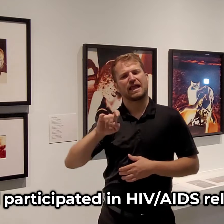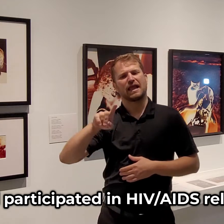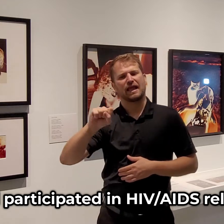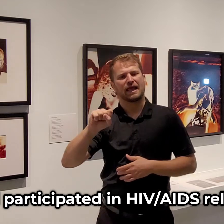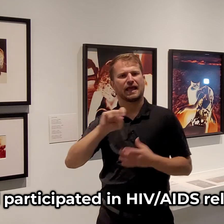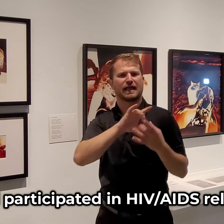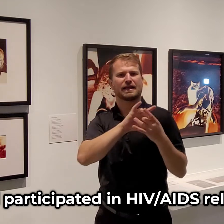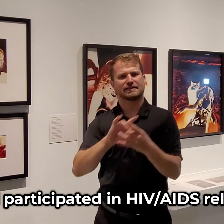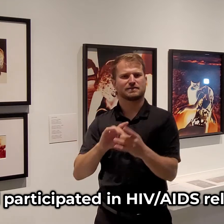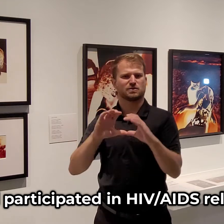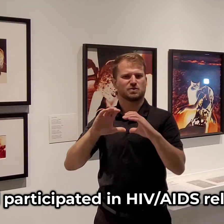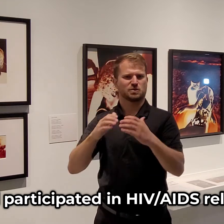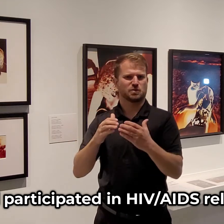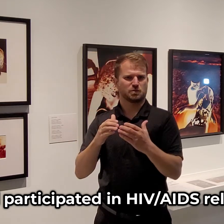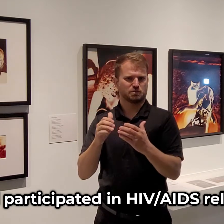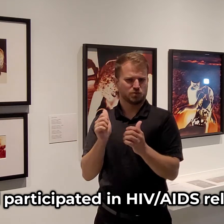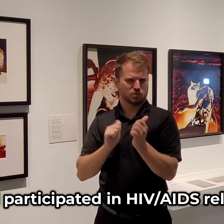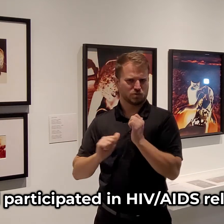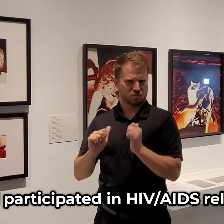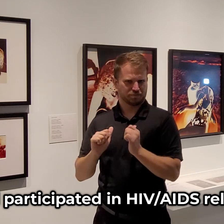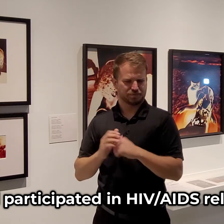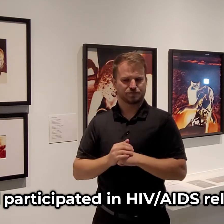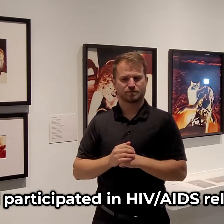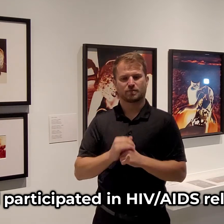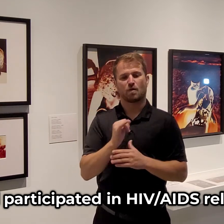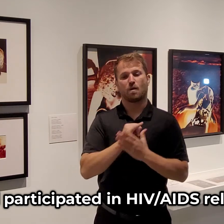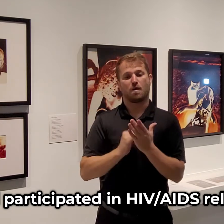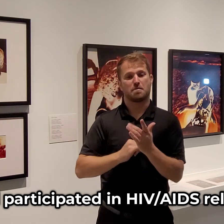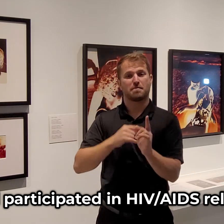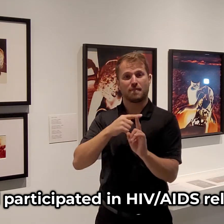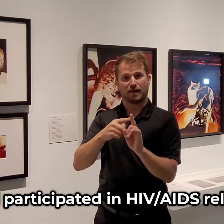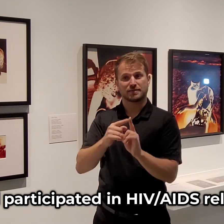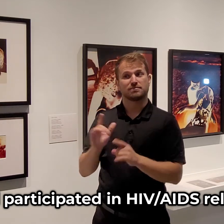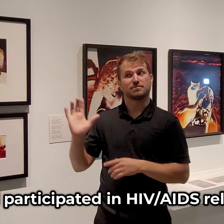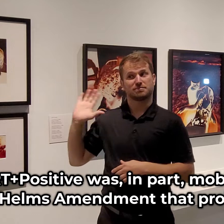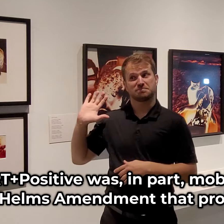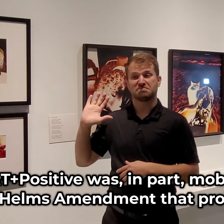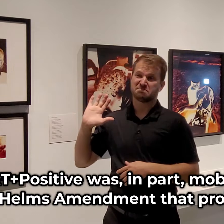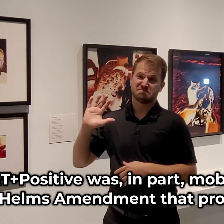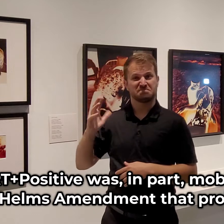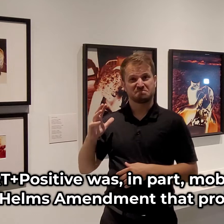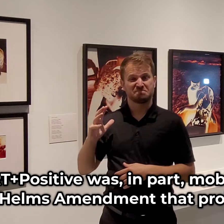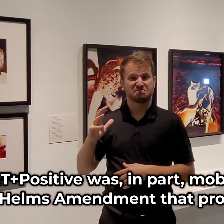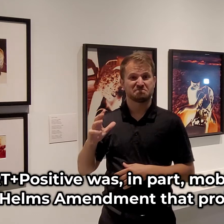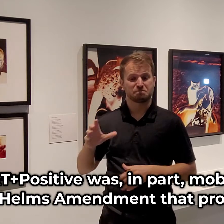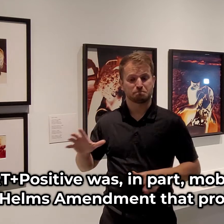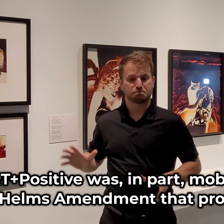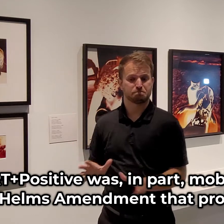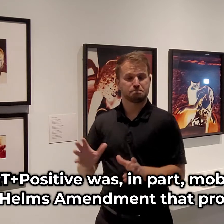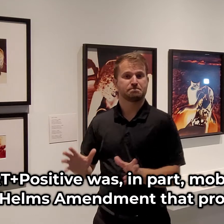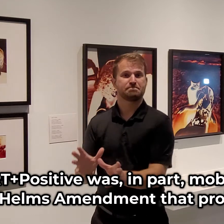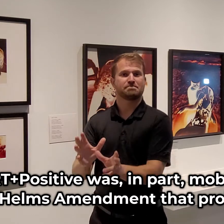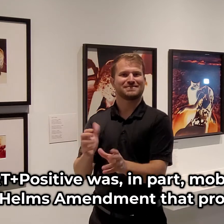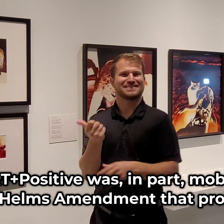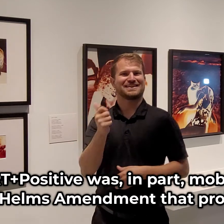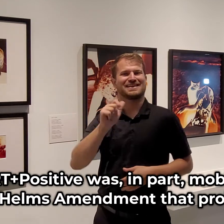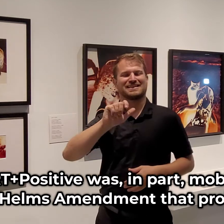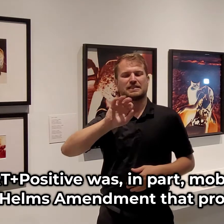in HIV/AIDS-related group shows. Art Positive was, in part, mobilized